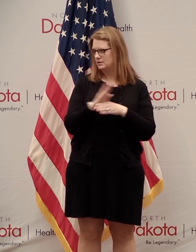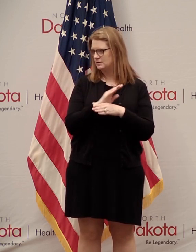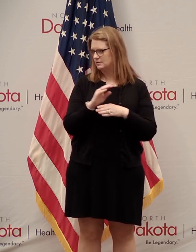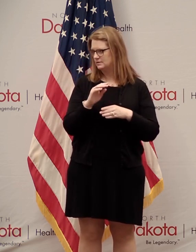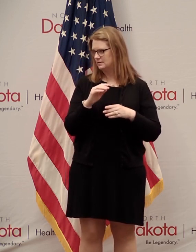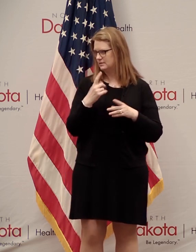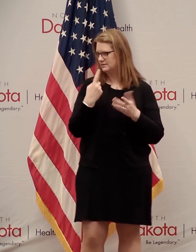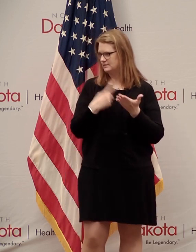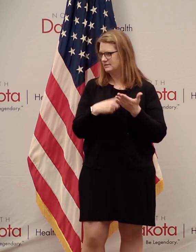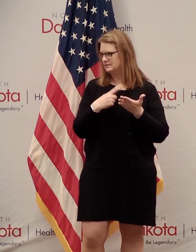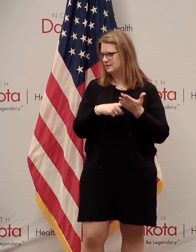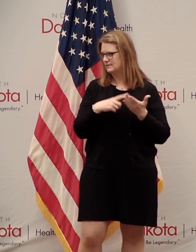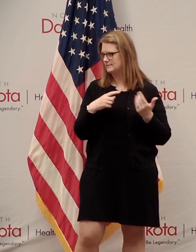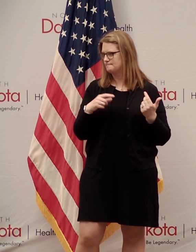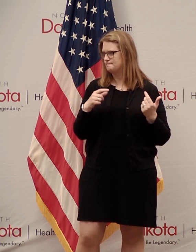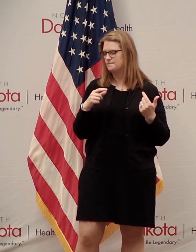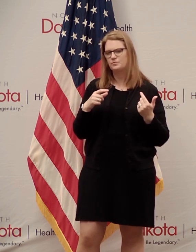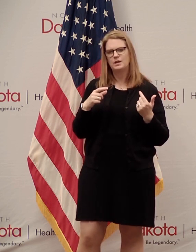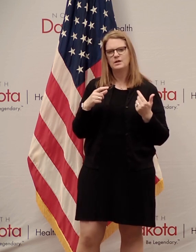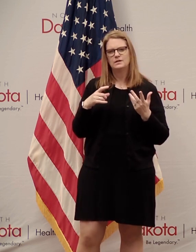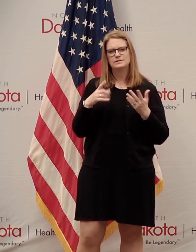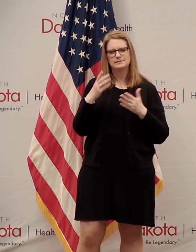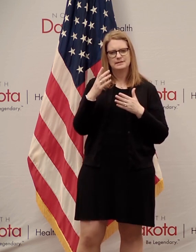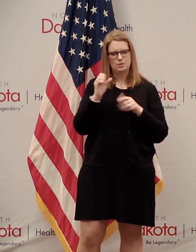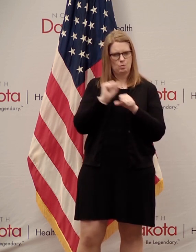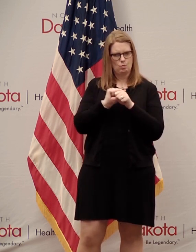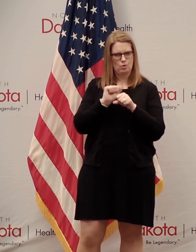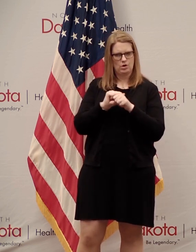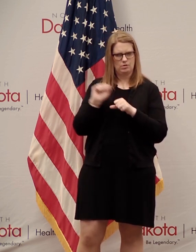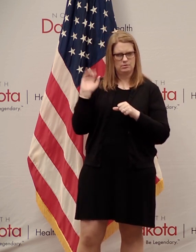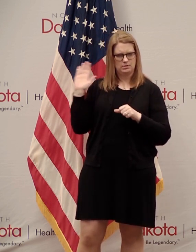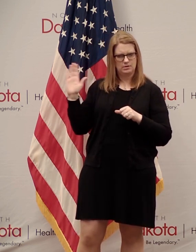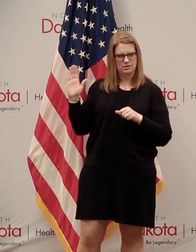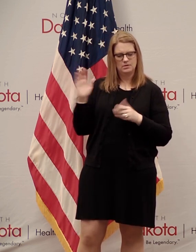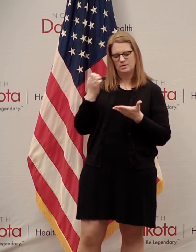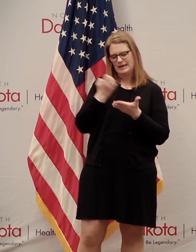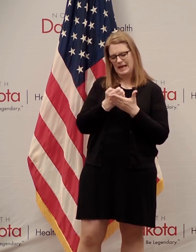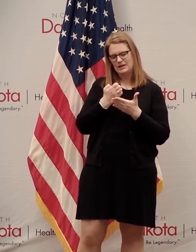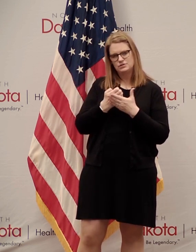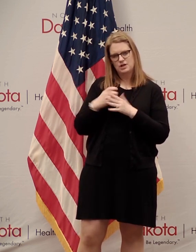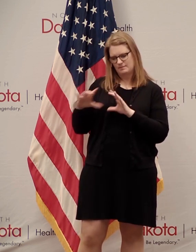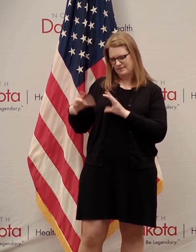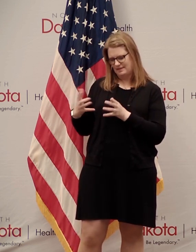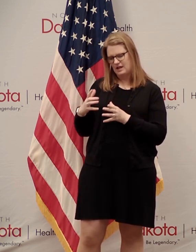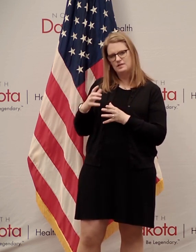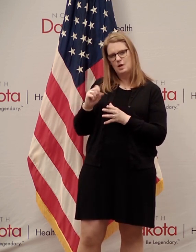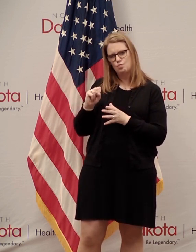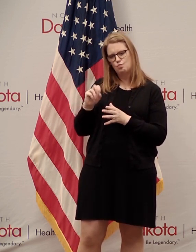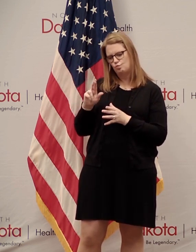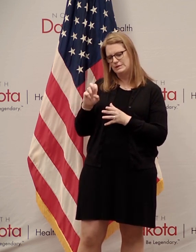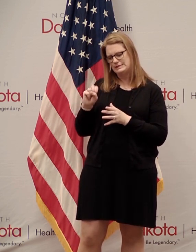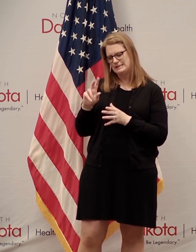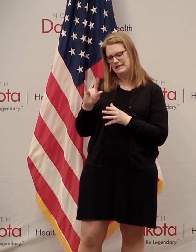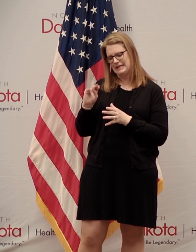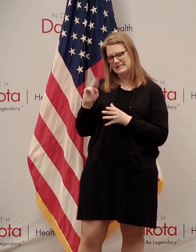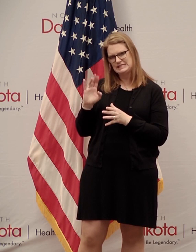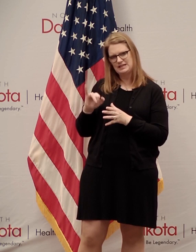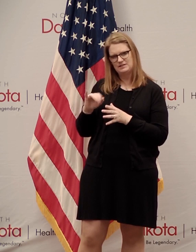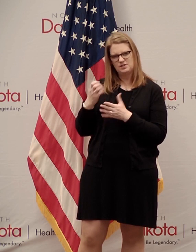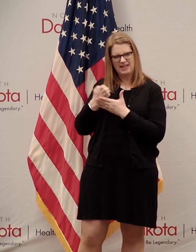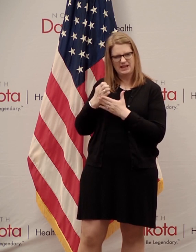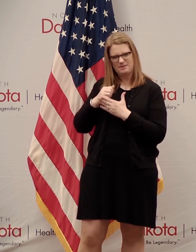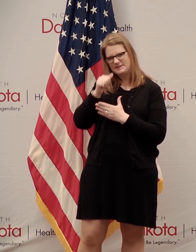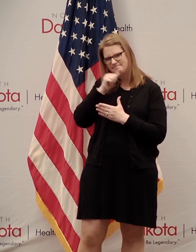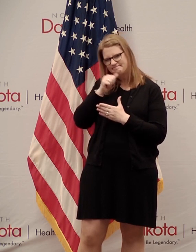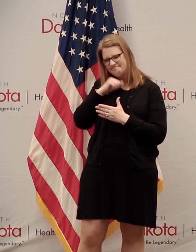a little bit through some of the work that's been done by our economic resiliency team and what's going on in terms of North Dakota Smart